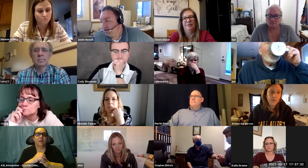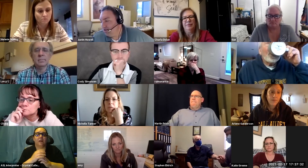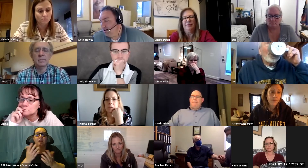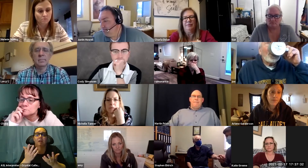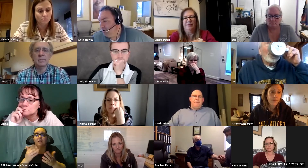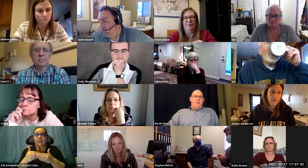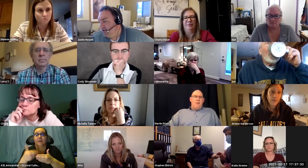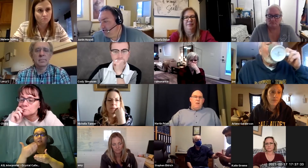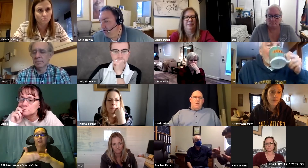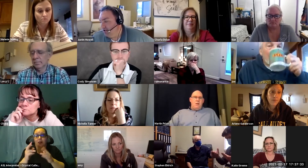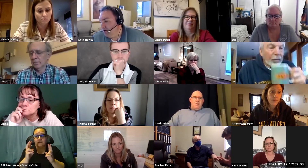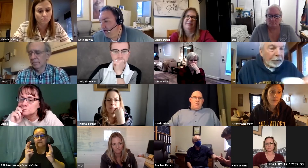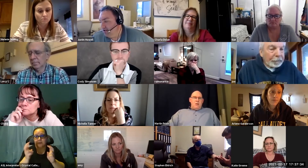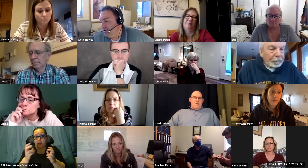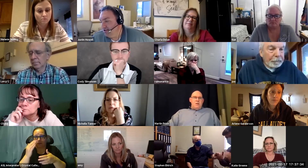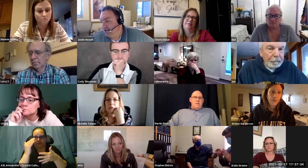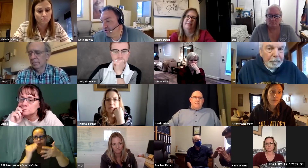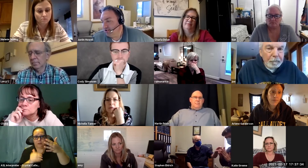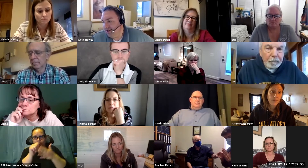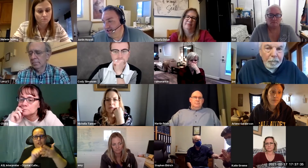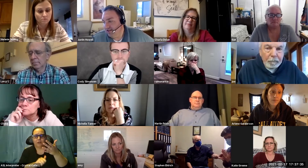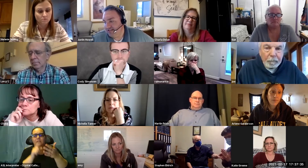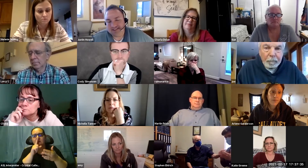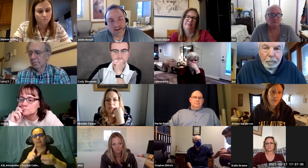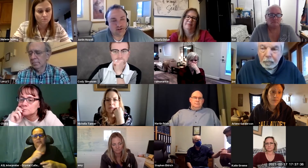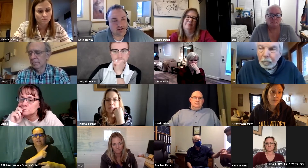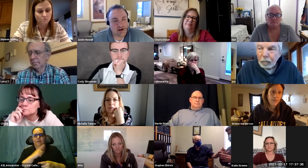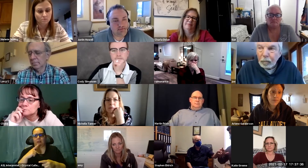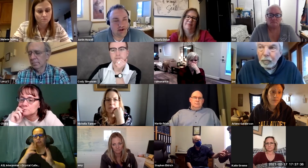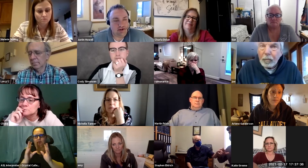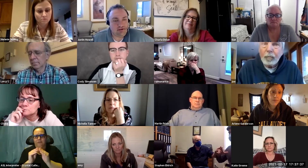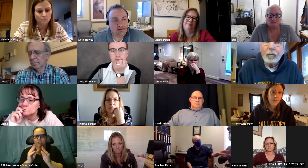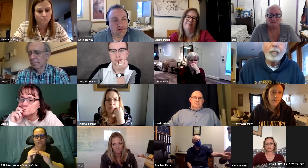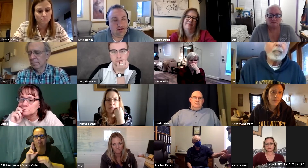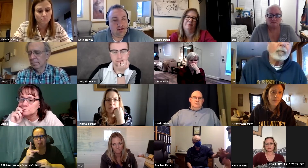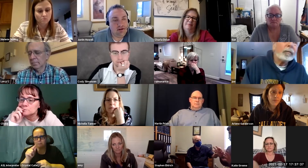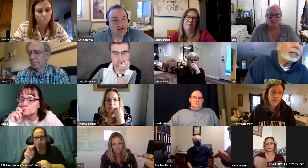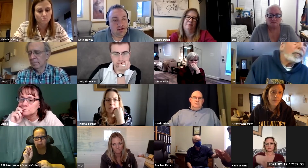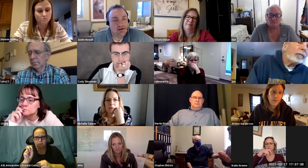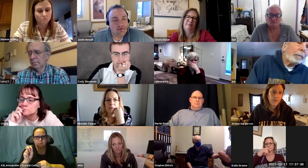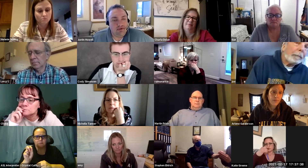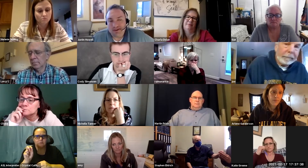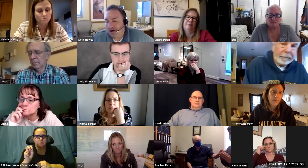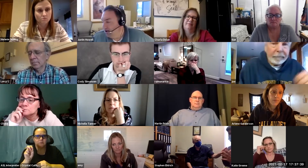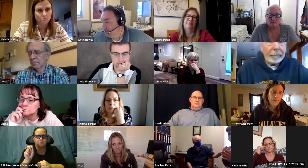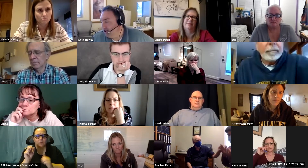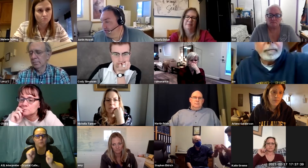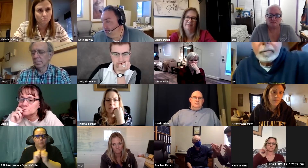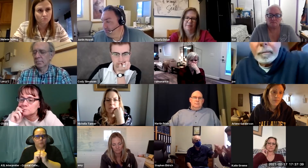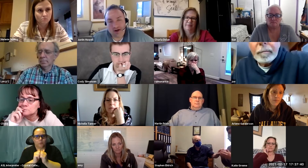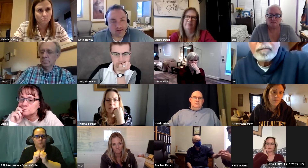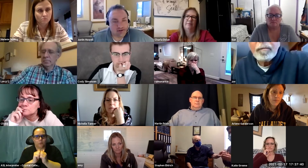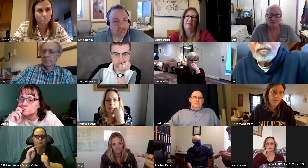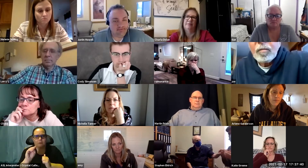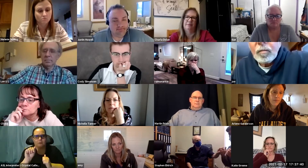The next item on the agenda is the legislative session update with